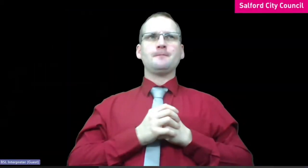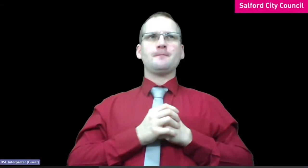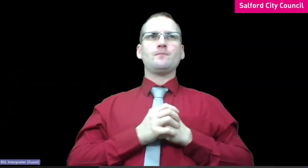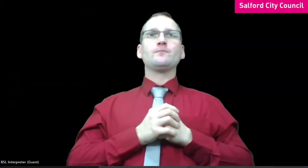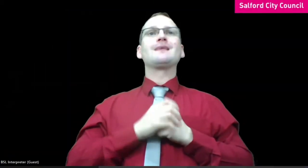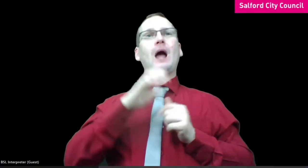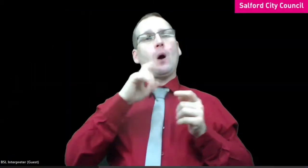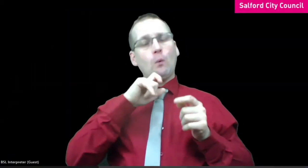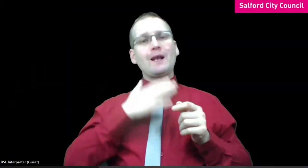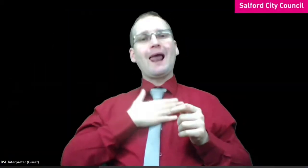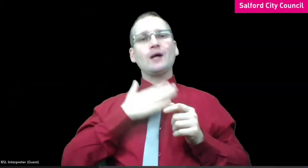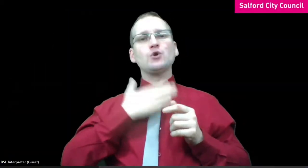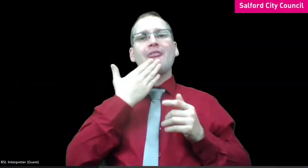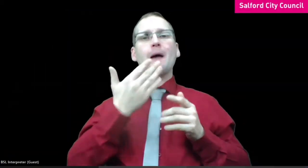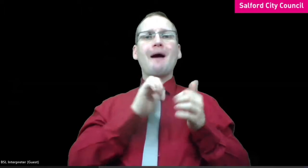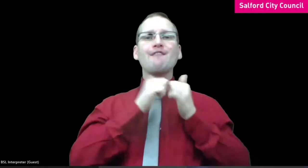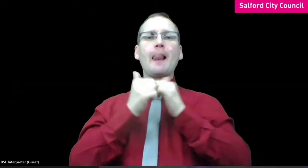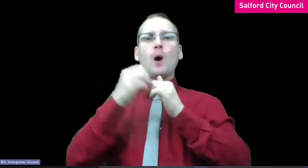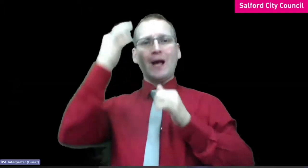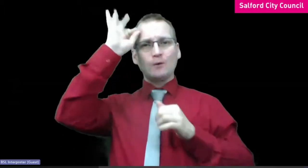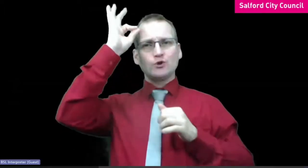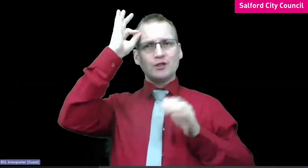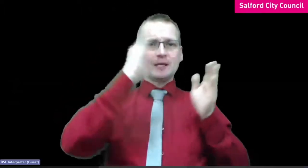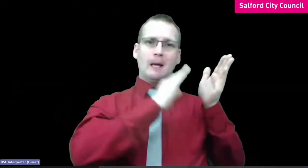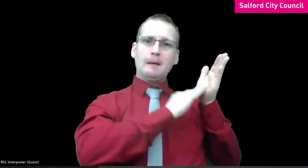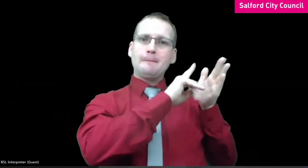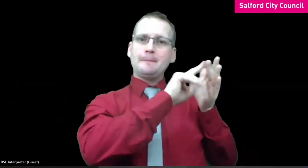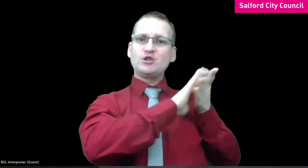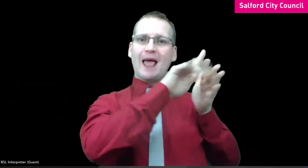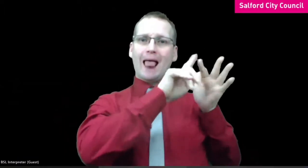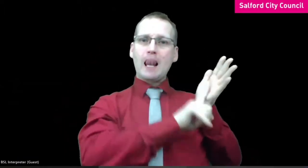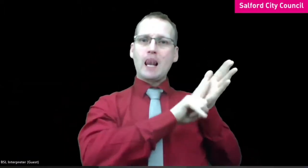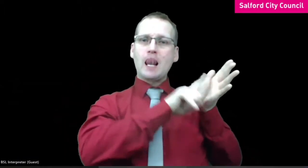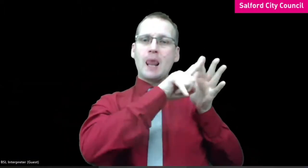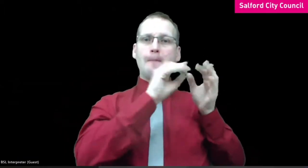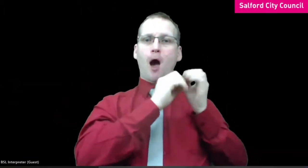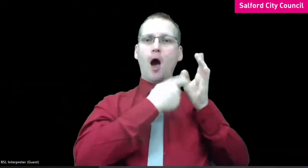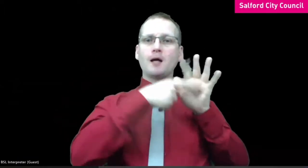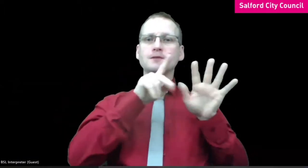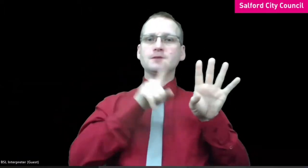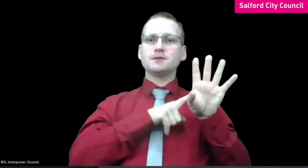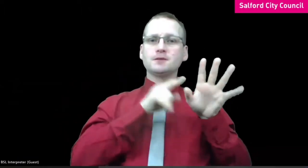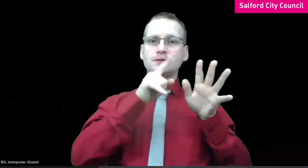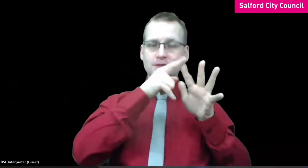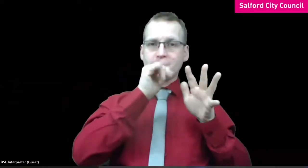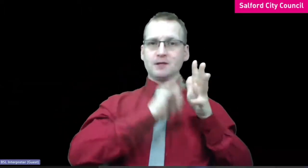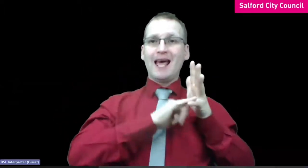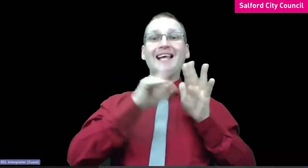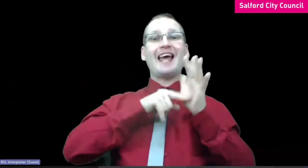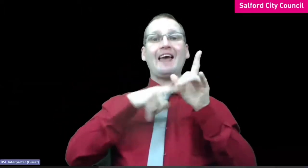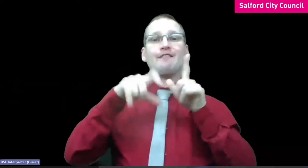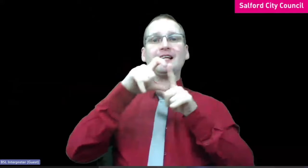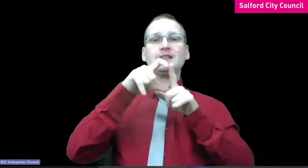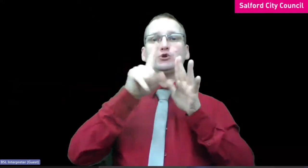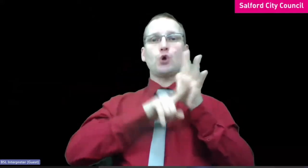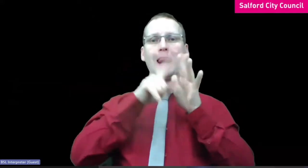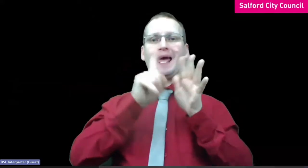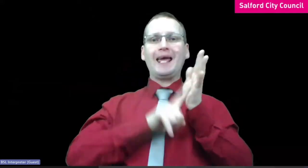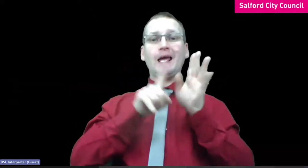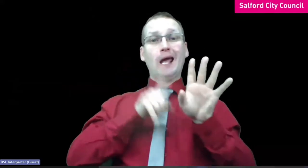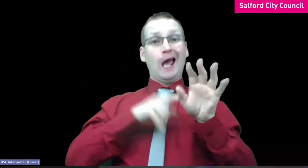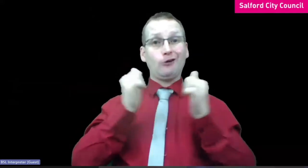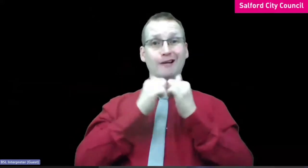I would also like to thank my fellow councillors, Michelle Barnes and David Jolly, for their years of support. And I agree with them, despite